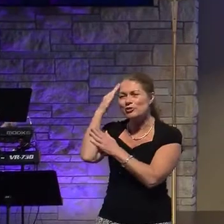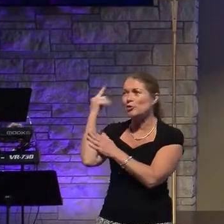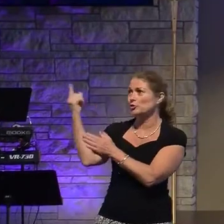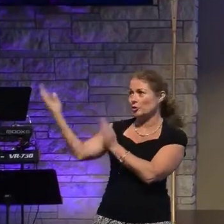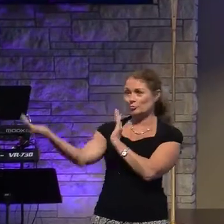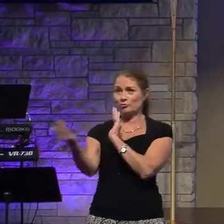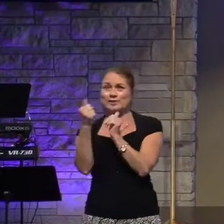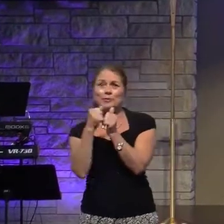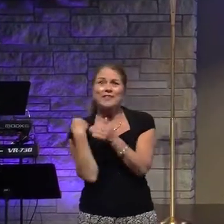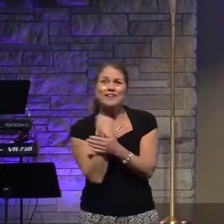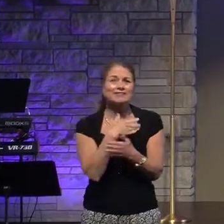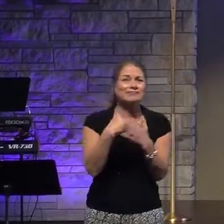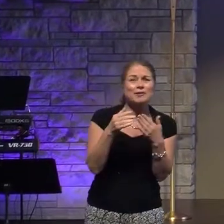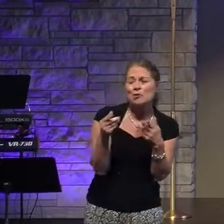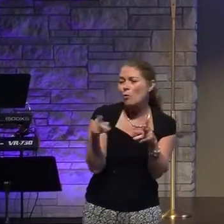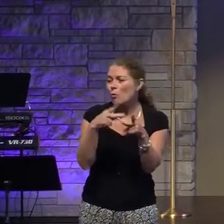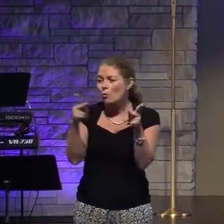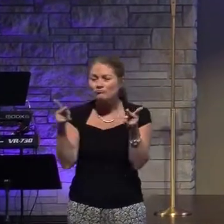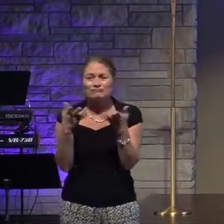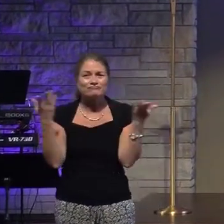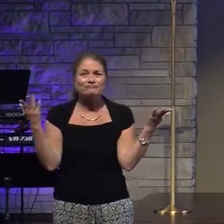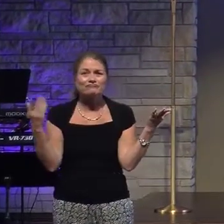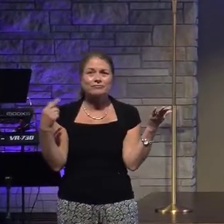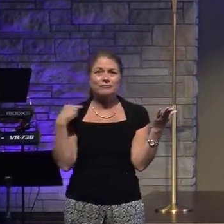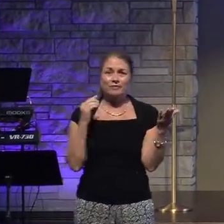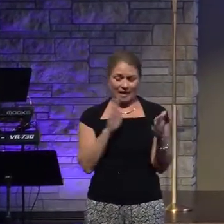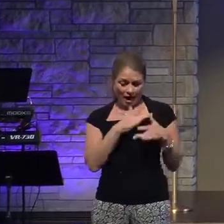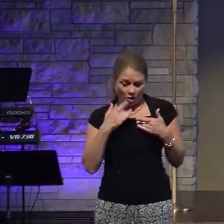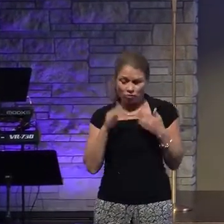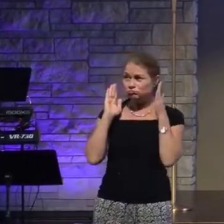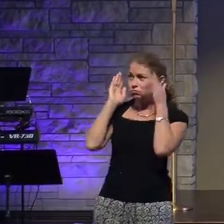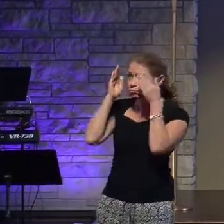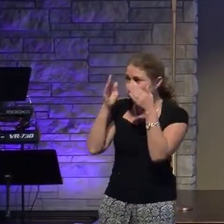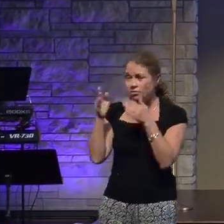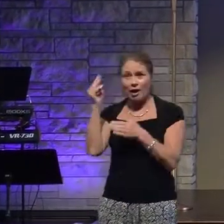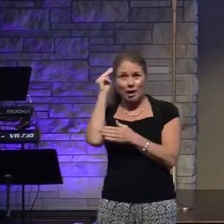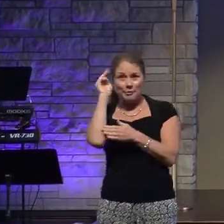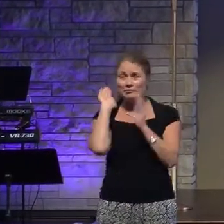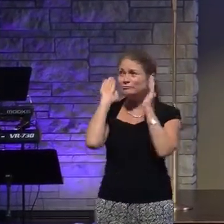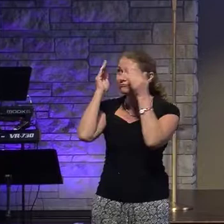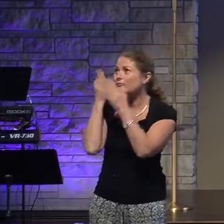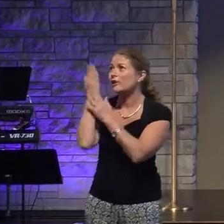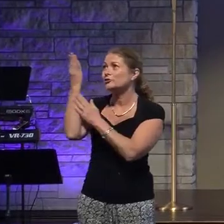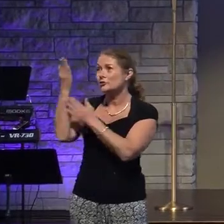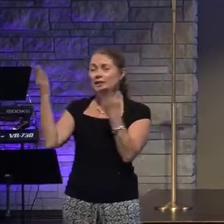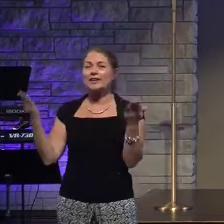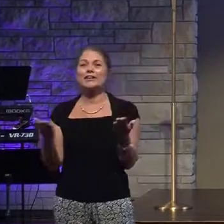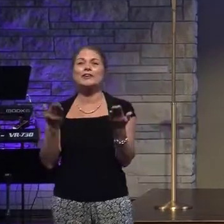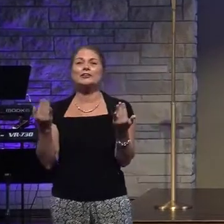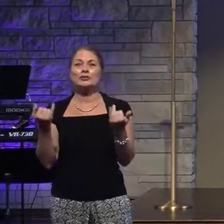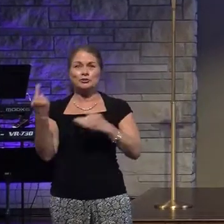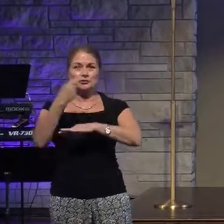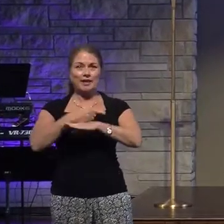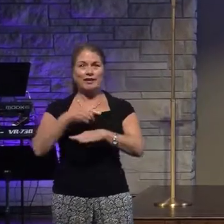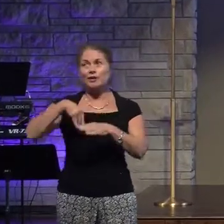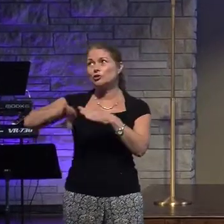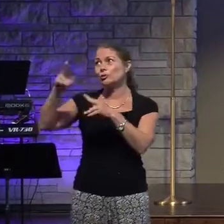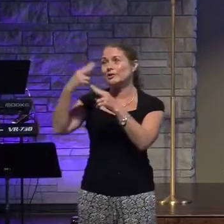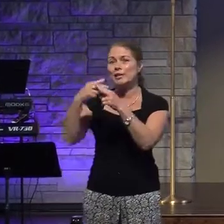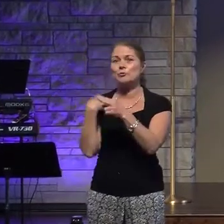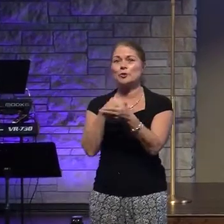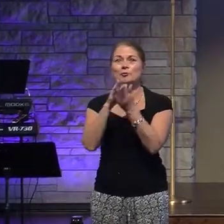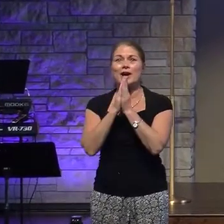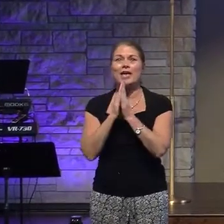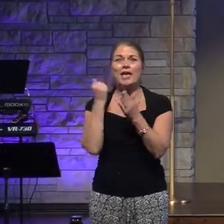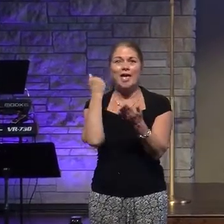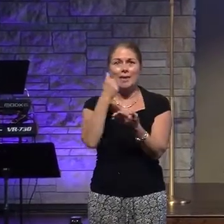with us no matter where we are, that you would focus our hearts, that you would focus our minds on you here today. In your name we pray.